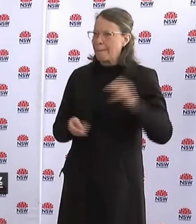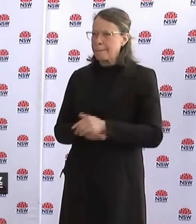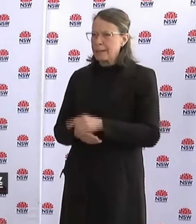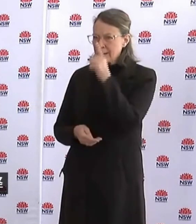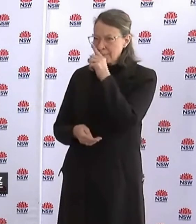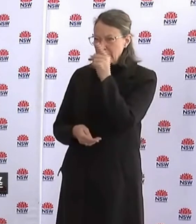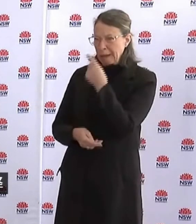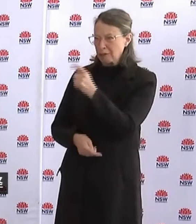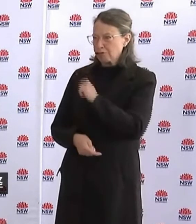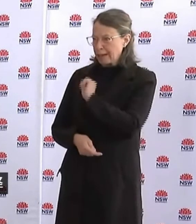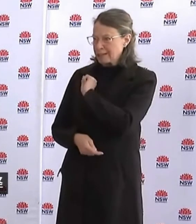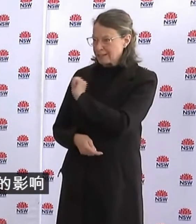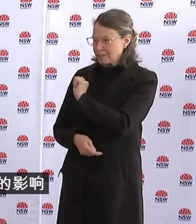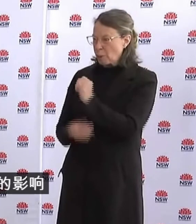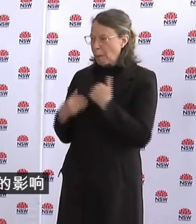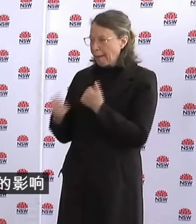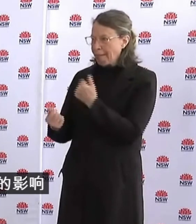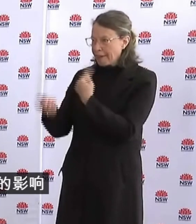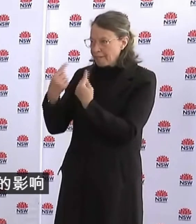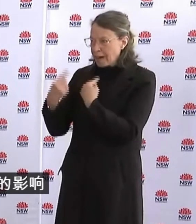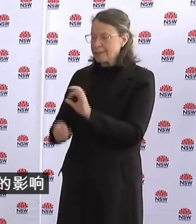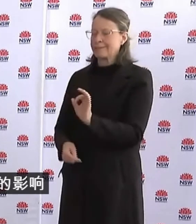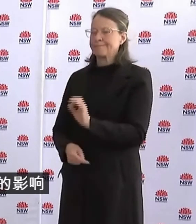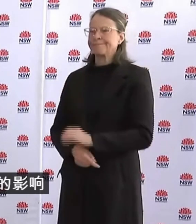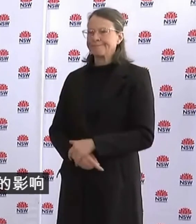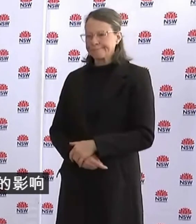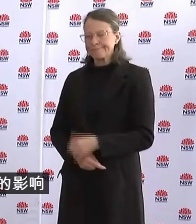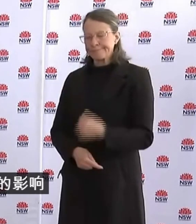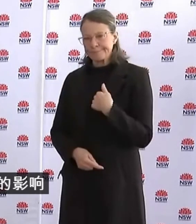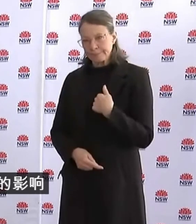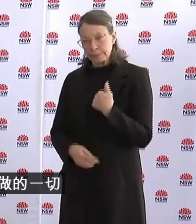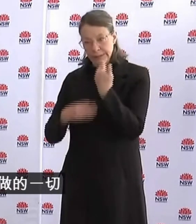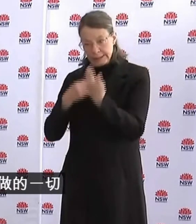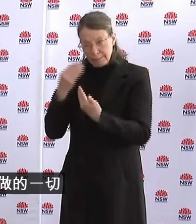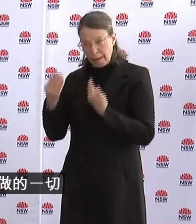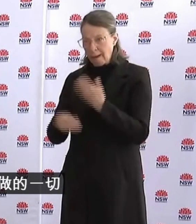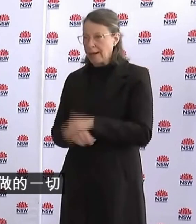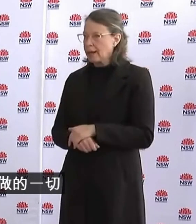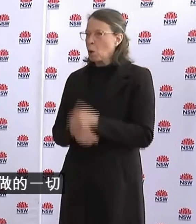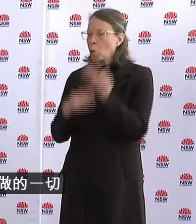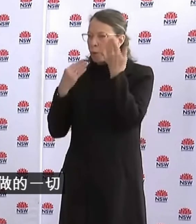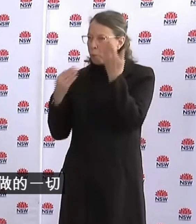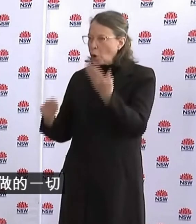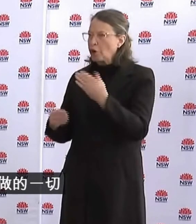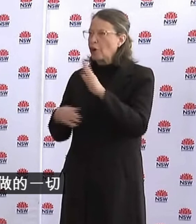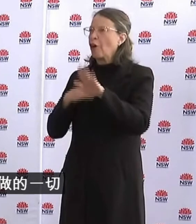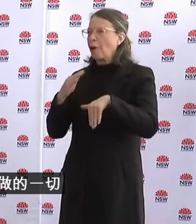health advice? But I'm trying to explain that the current settings we have, the impact of those won't be felt at all